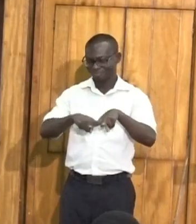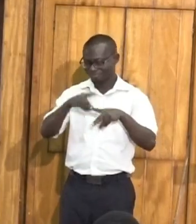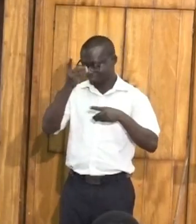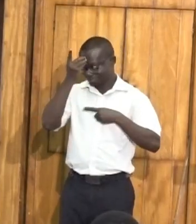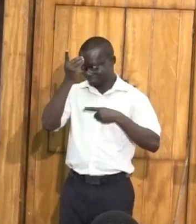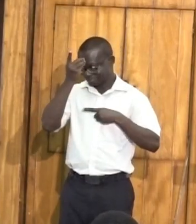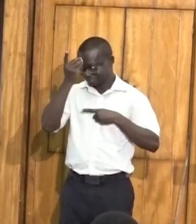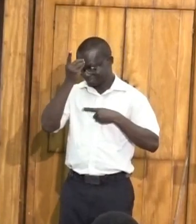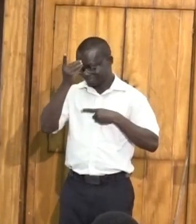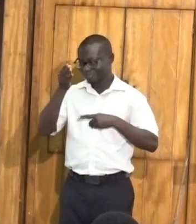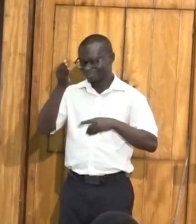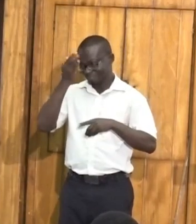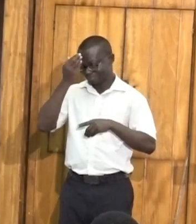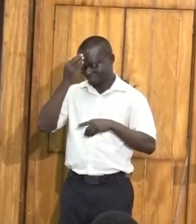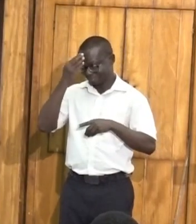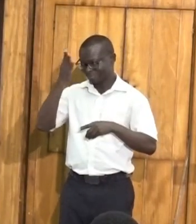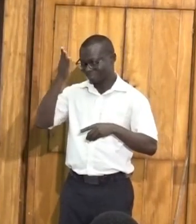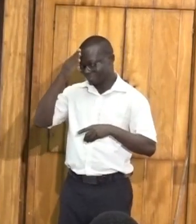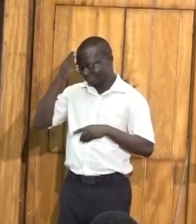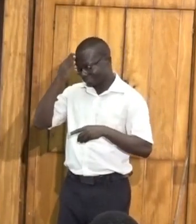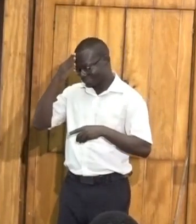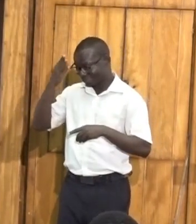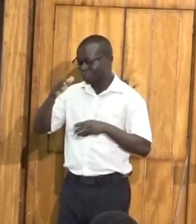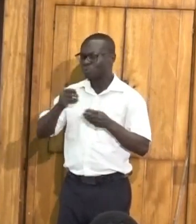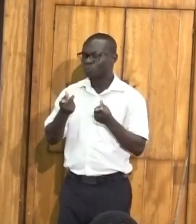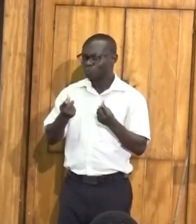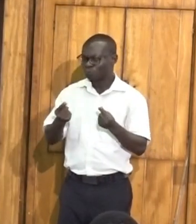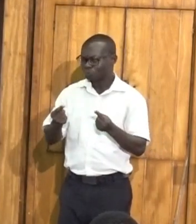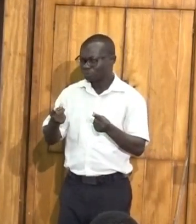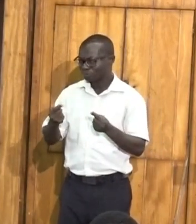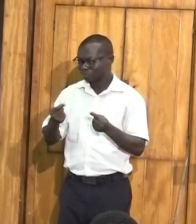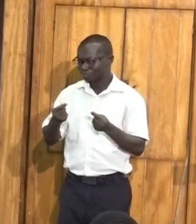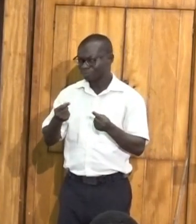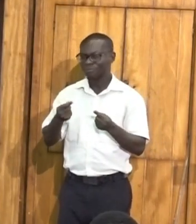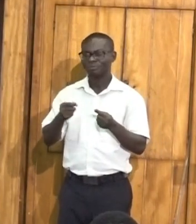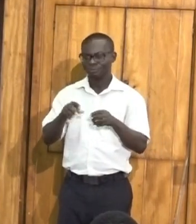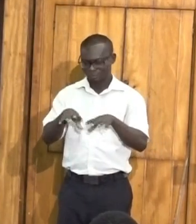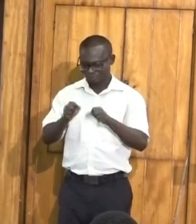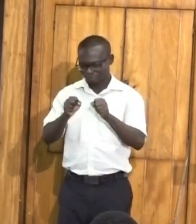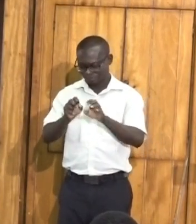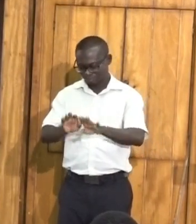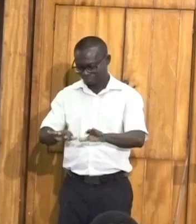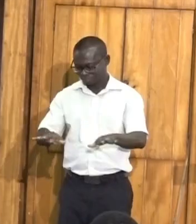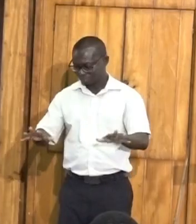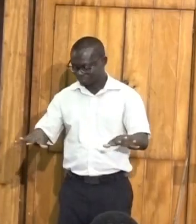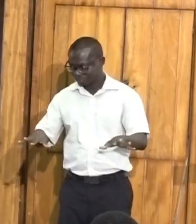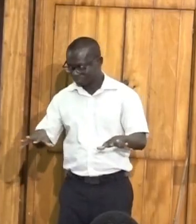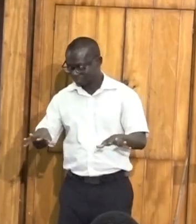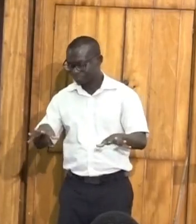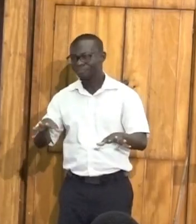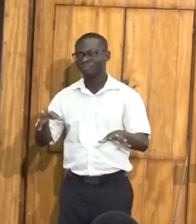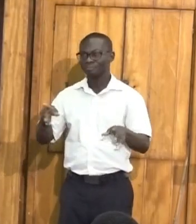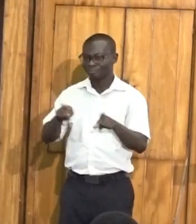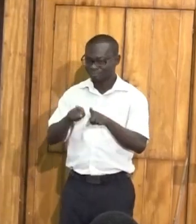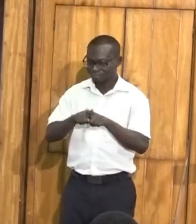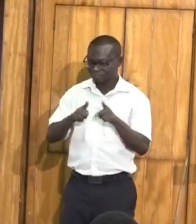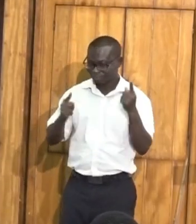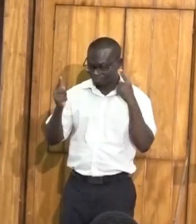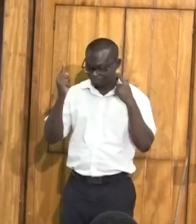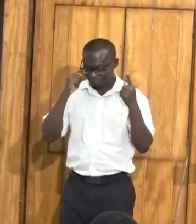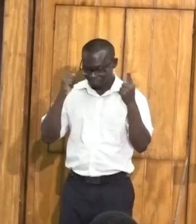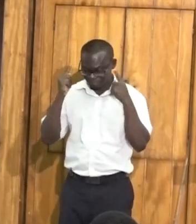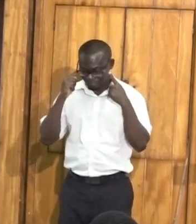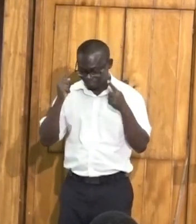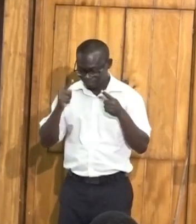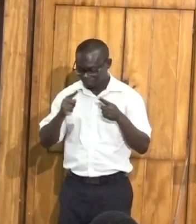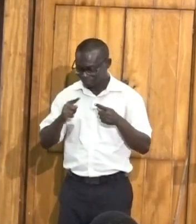were also aware in terms of what to do when they pick those children. We also had wanted